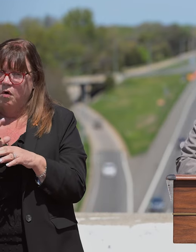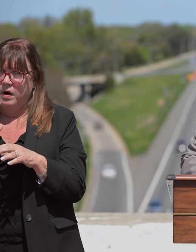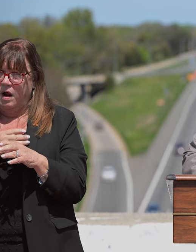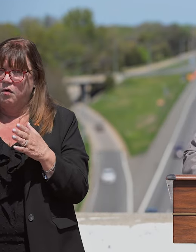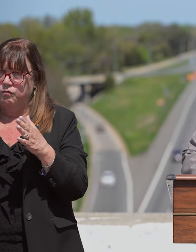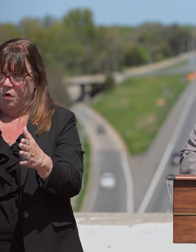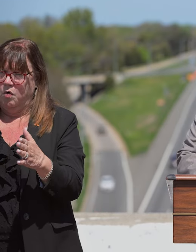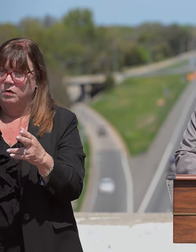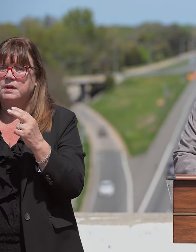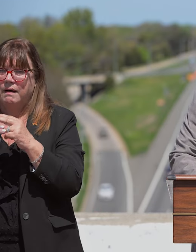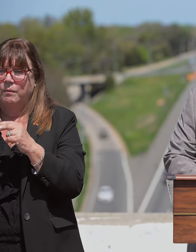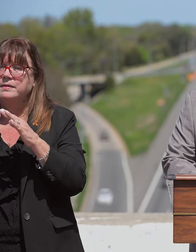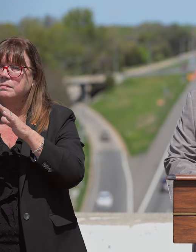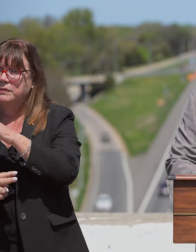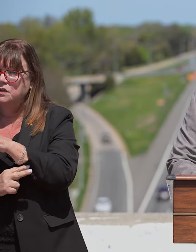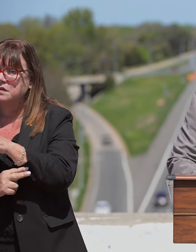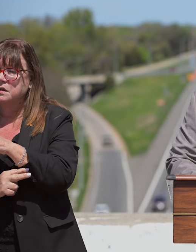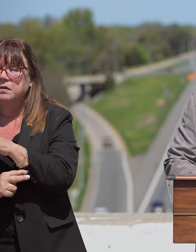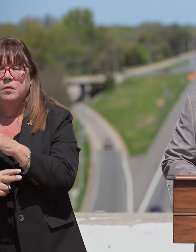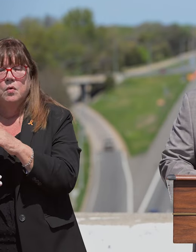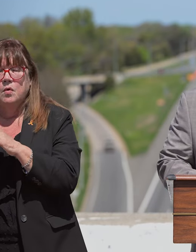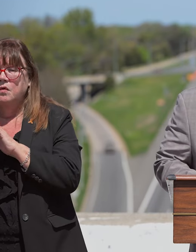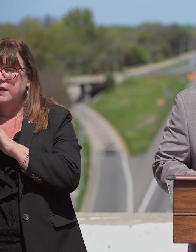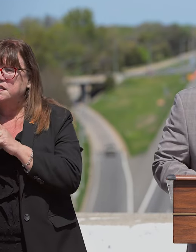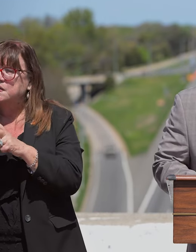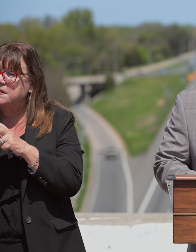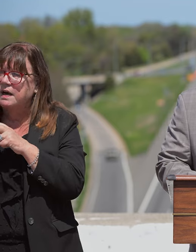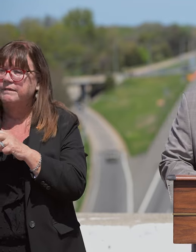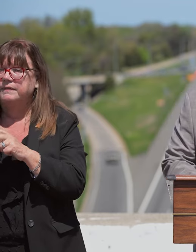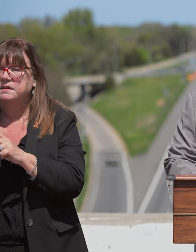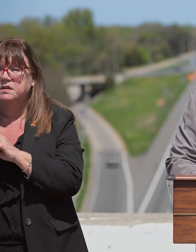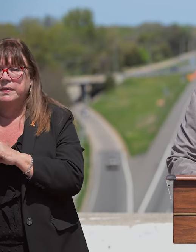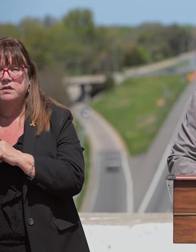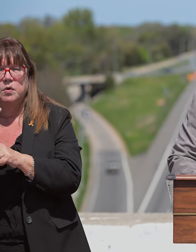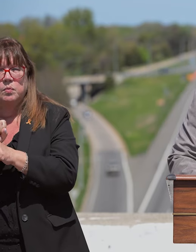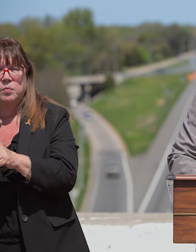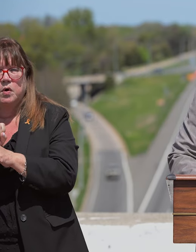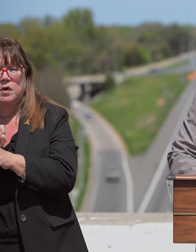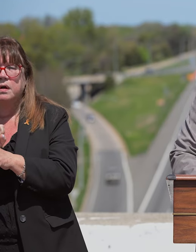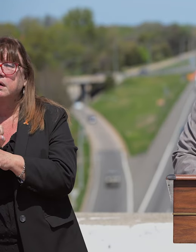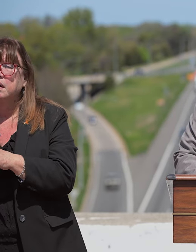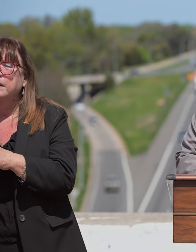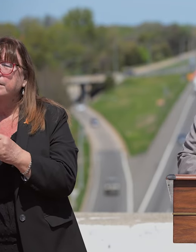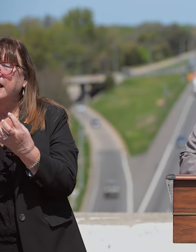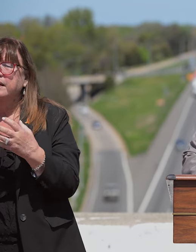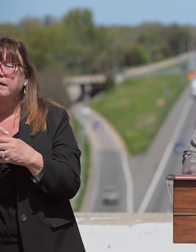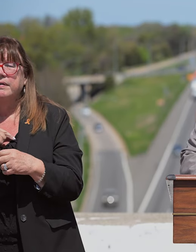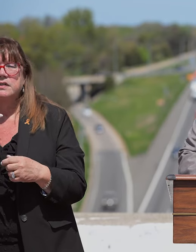Construction workers on our roads, highways, and bridges face some of the toughest working conditions that many of us take for